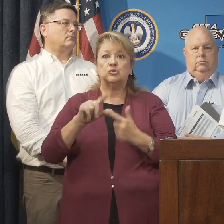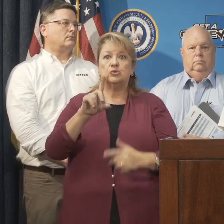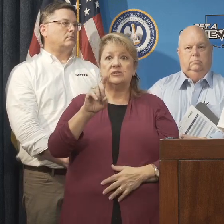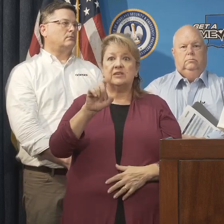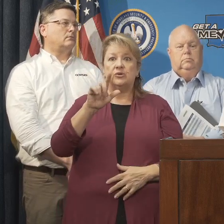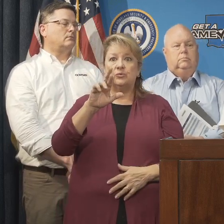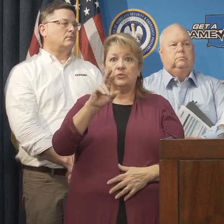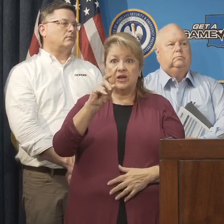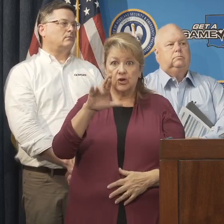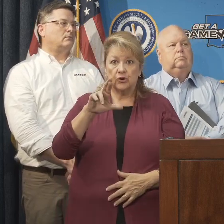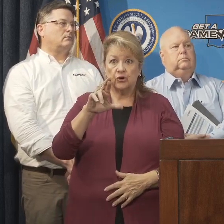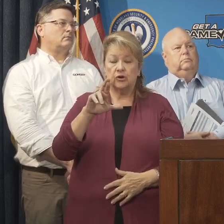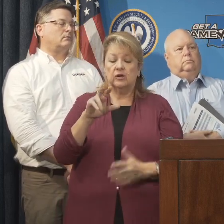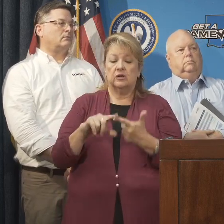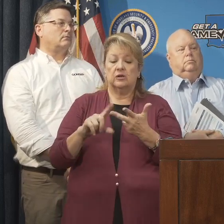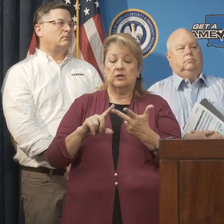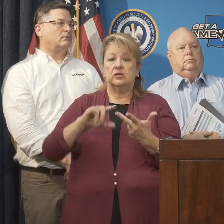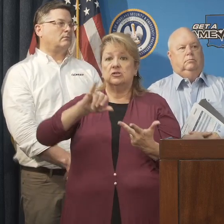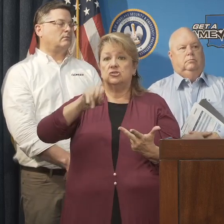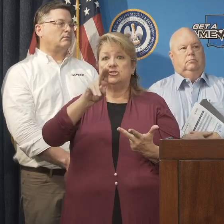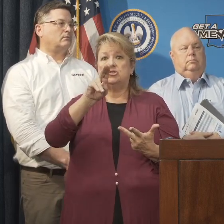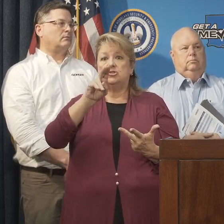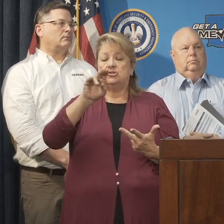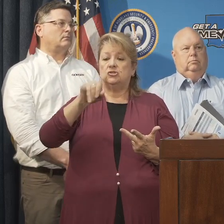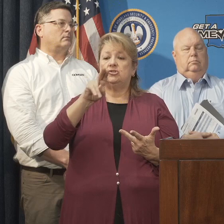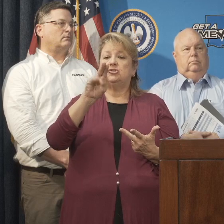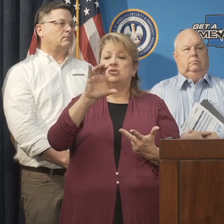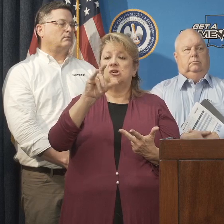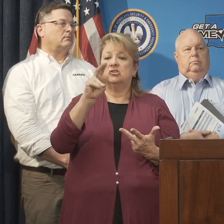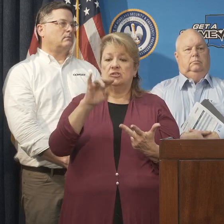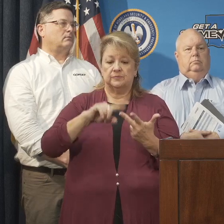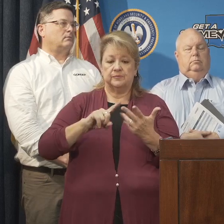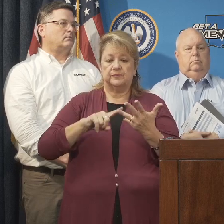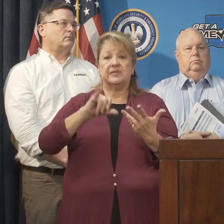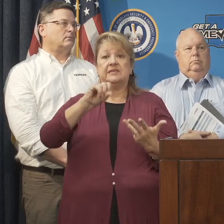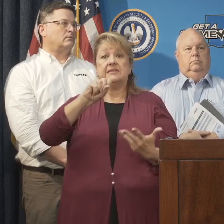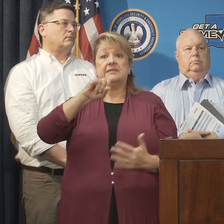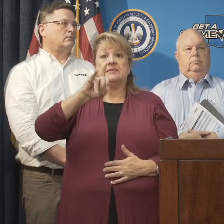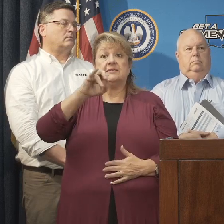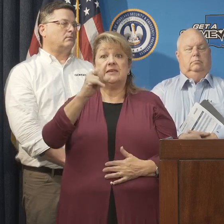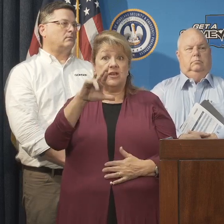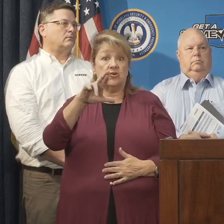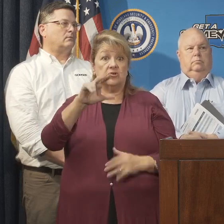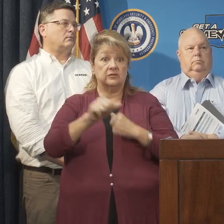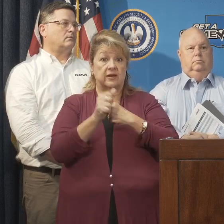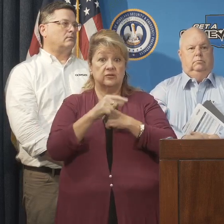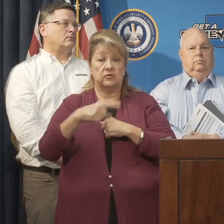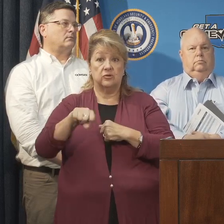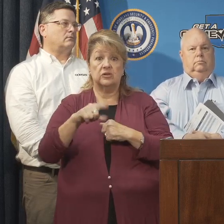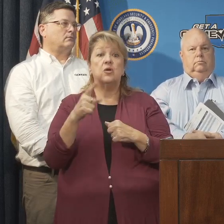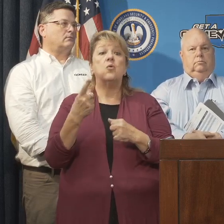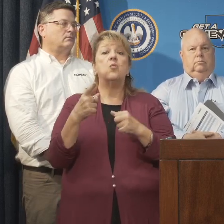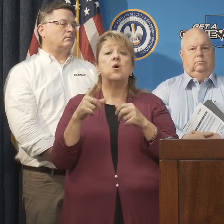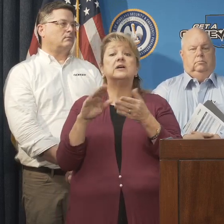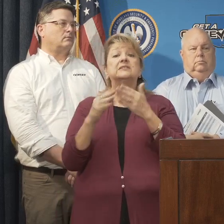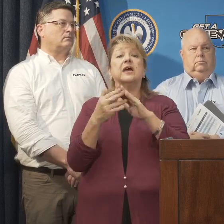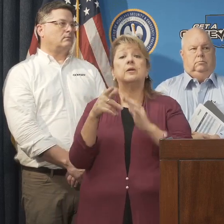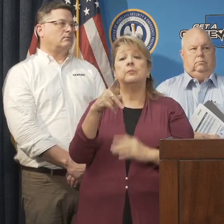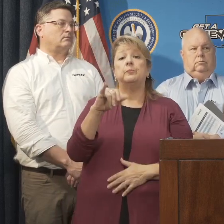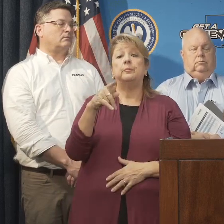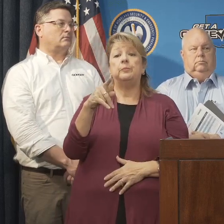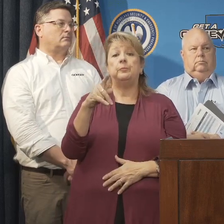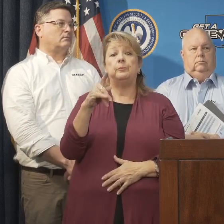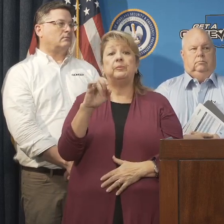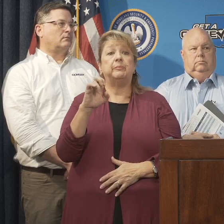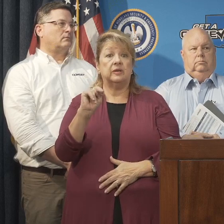Singer and right now one of the town of Pitkin in Vernon